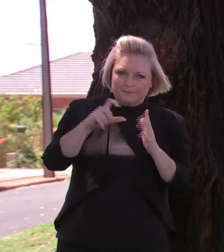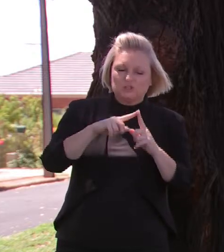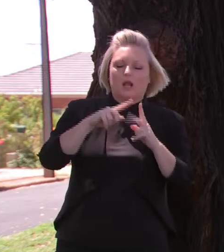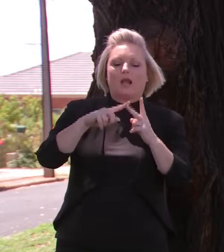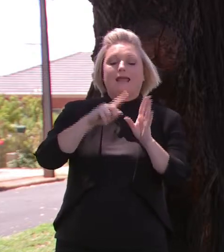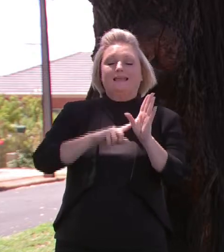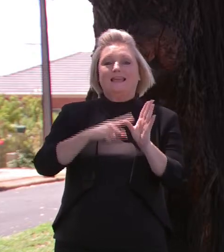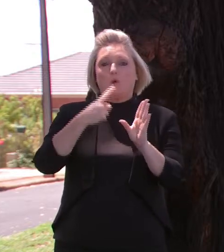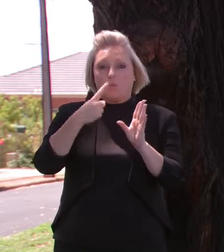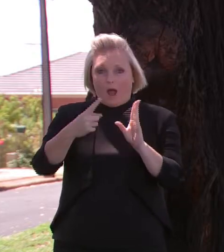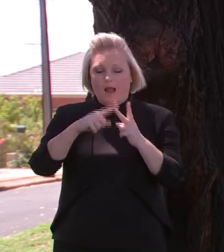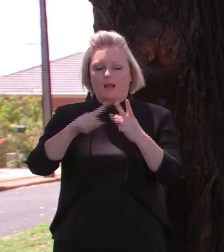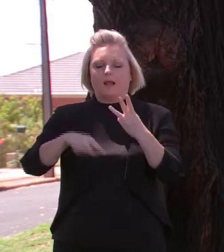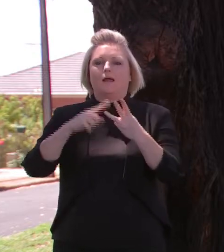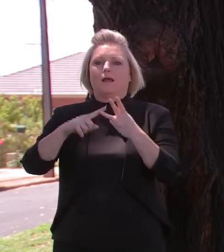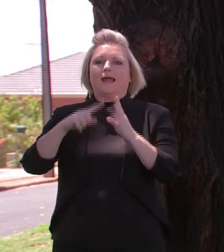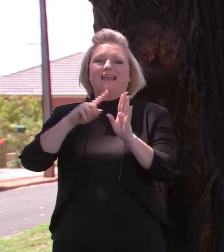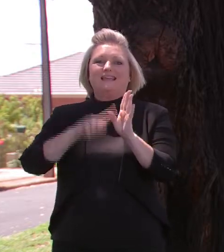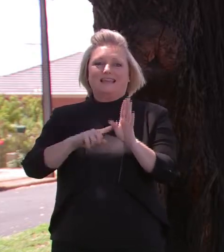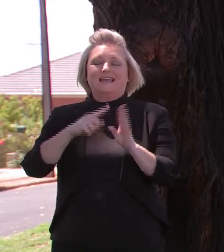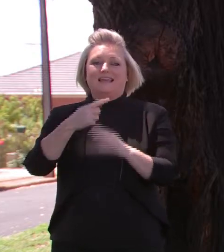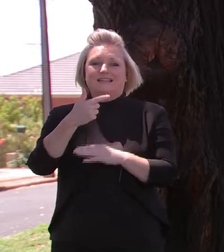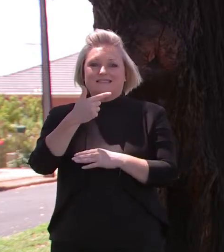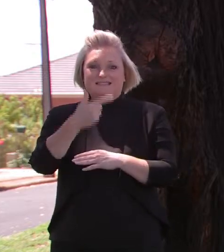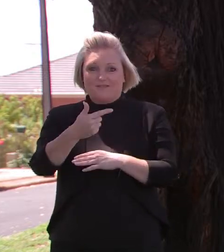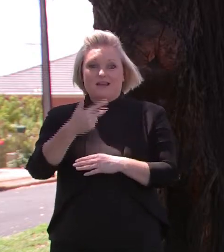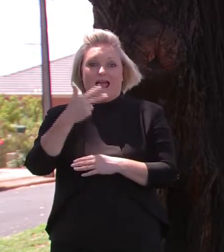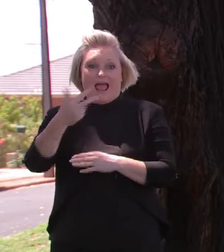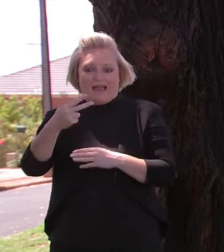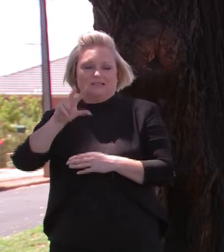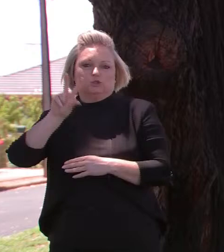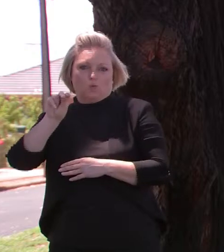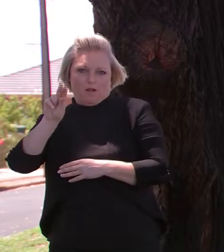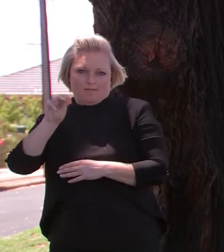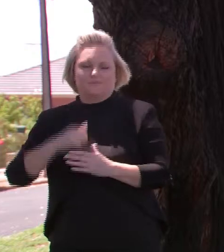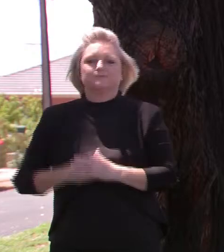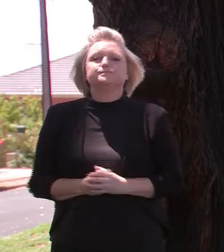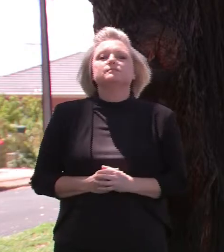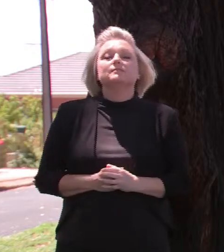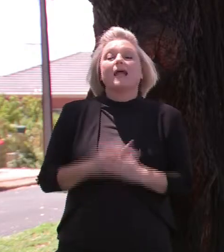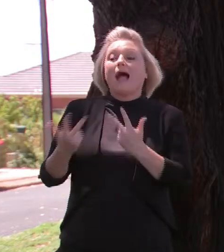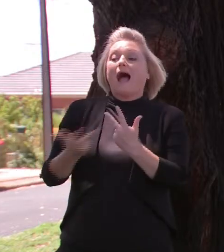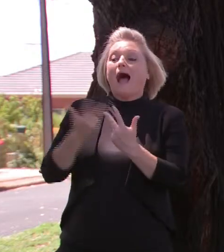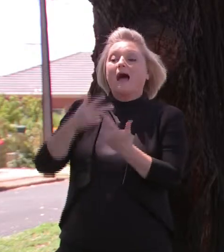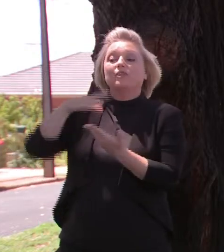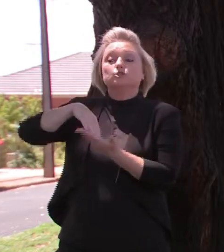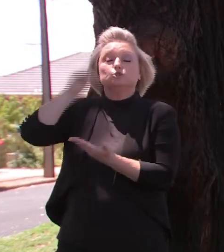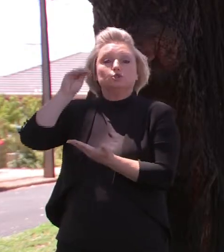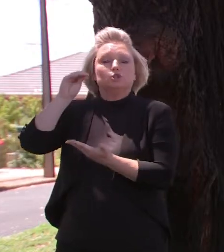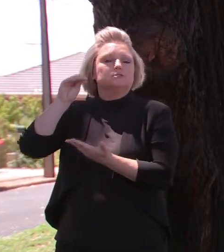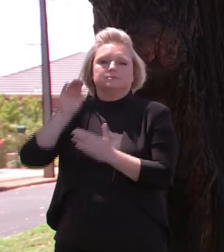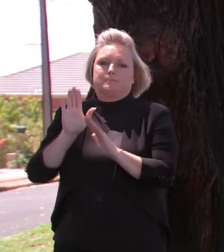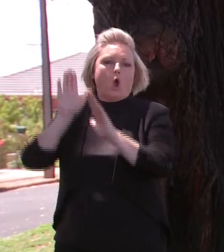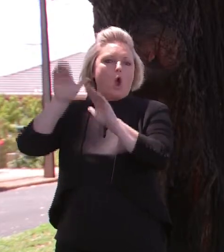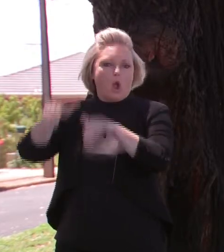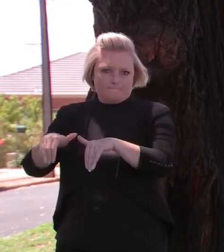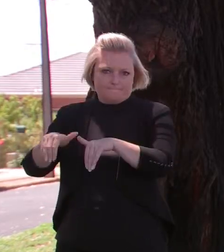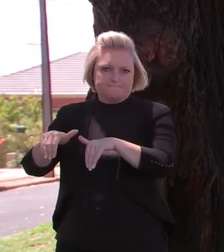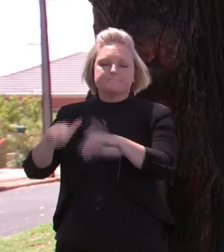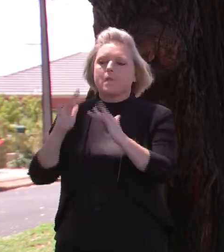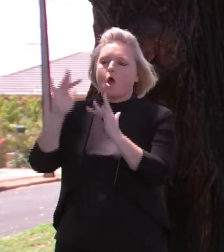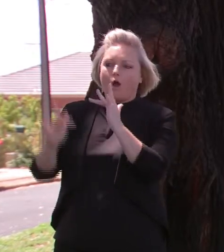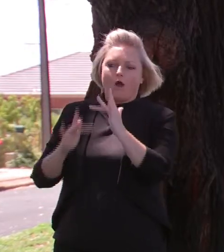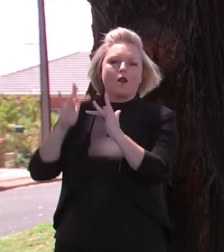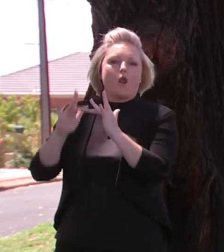be face-to-face from Wednesday this week. The remaining students will be learning from home with their